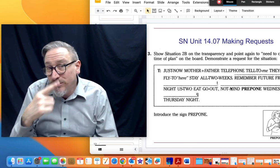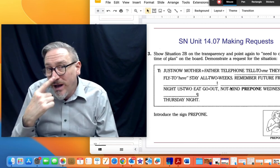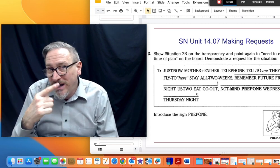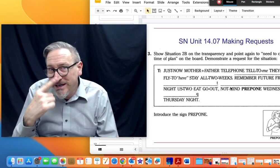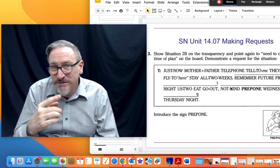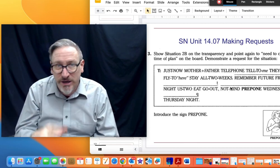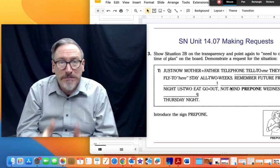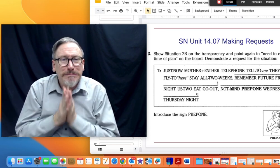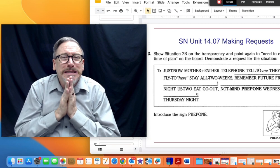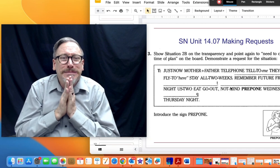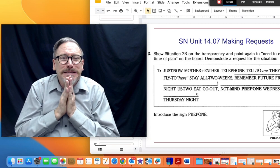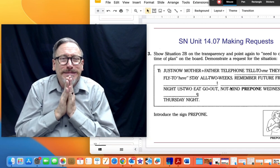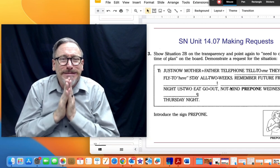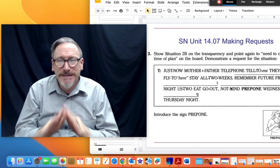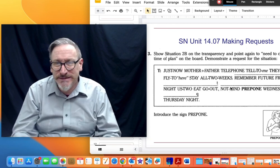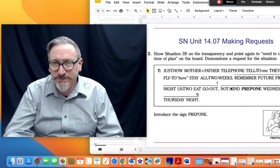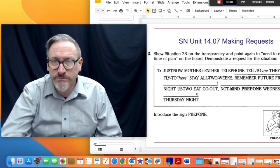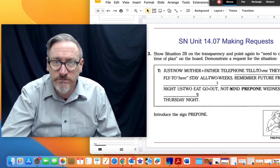Do you mind? Right?